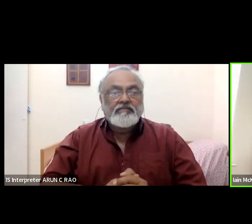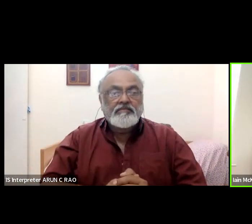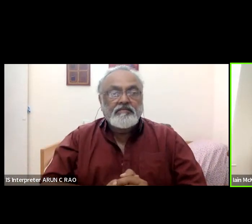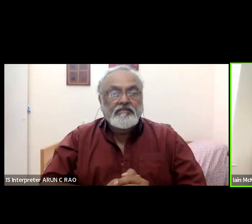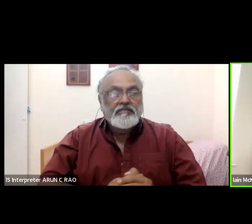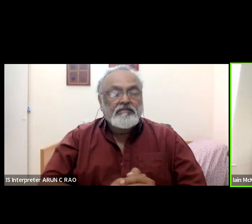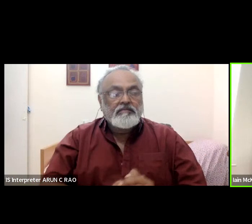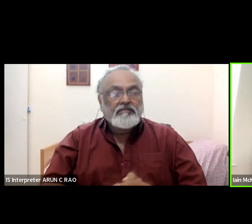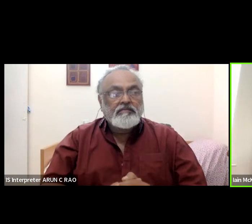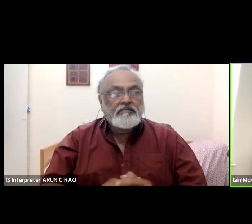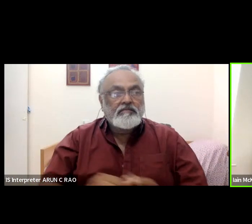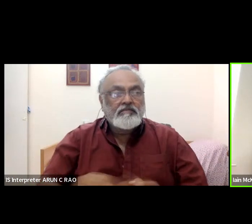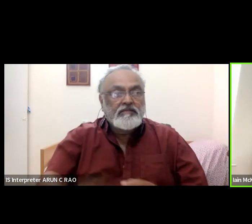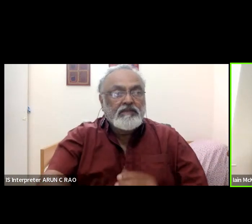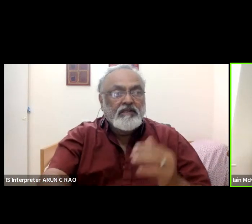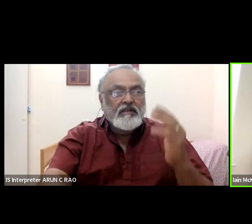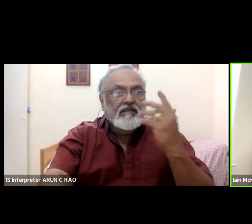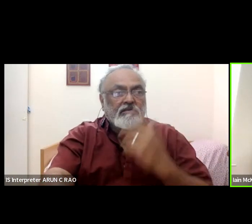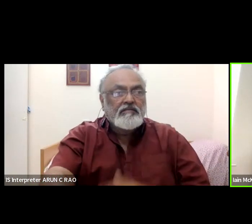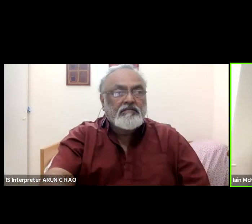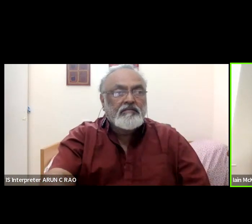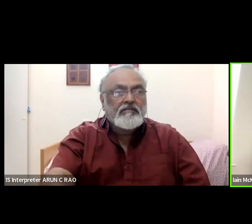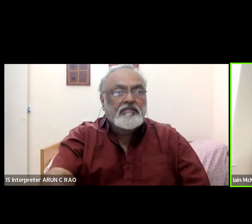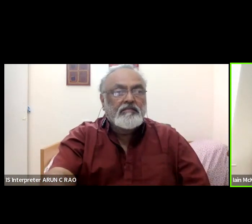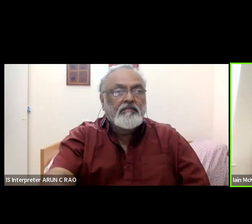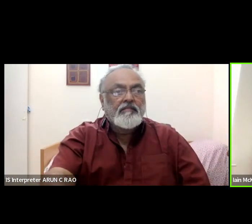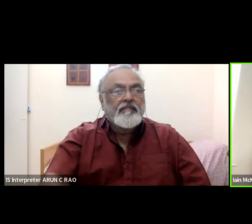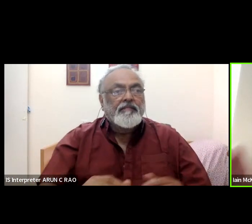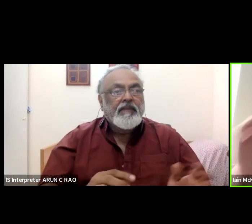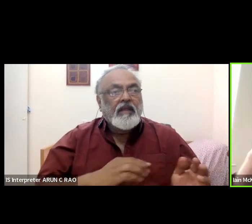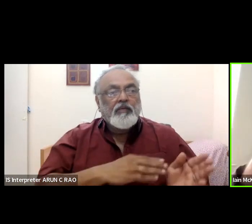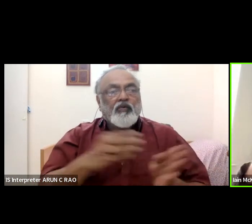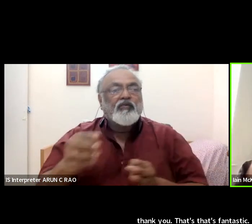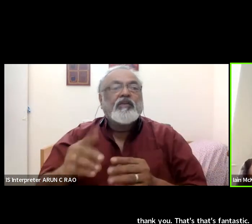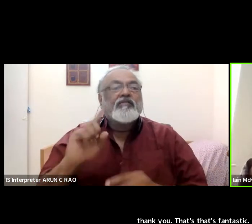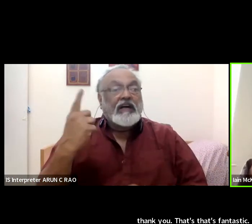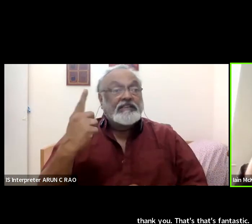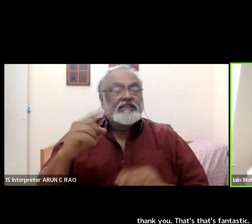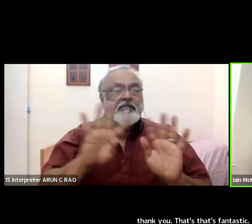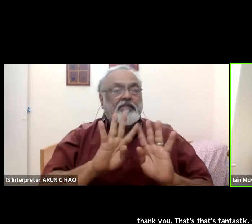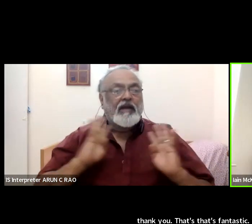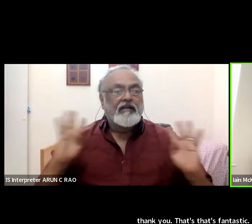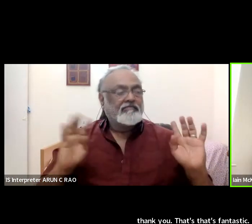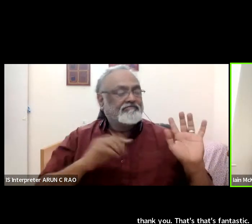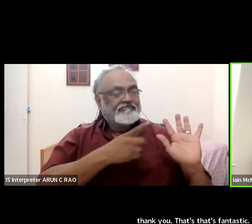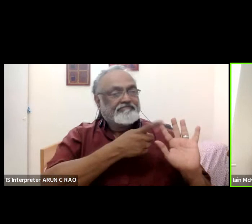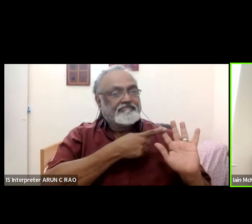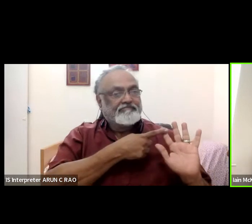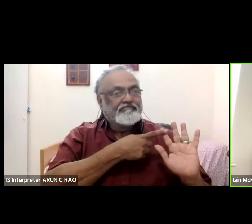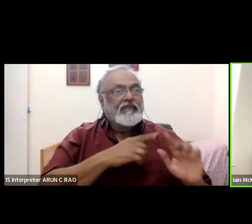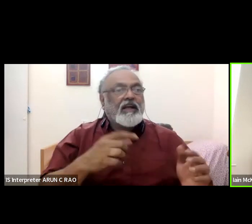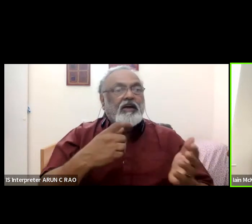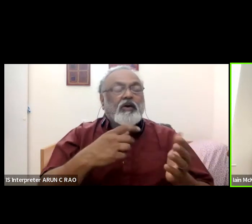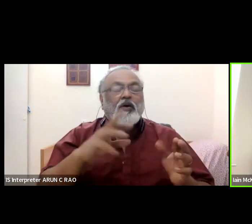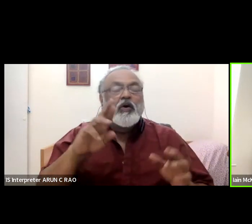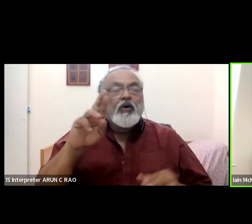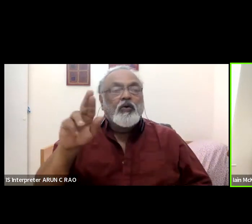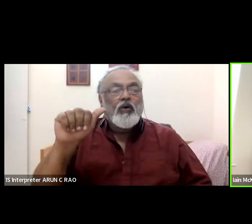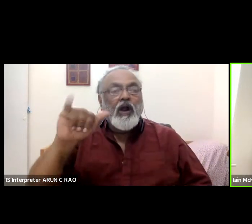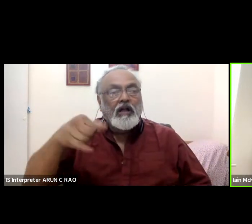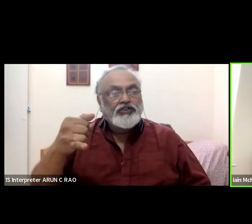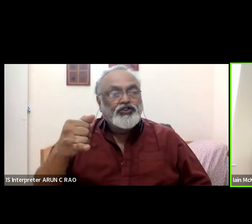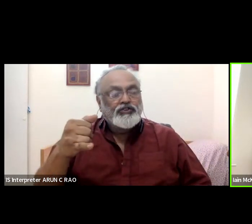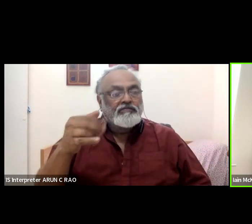I'll move on to our first panelist then, who's Mr. Raj Sherubal, who is the Chief Development